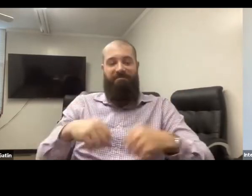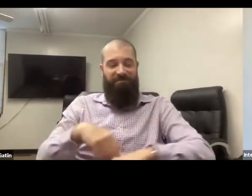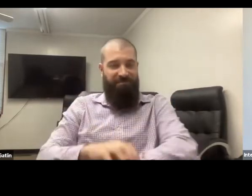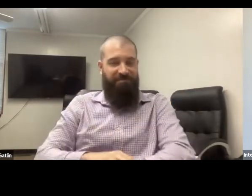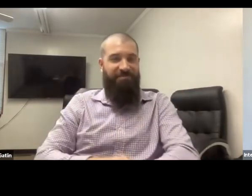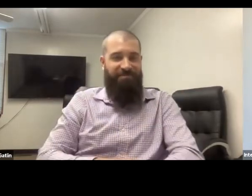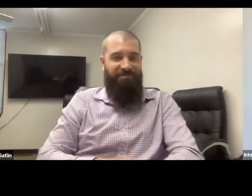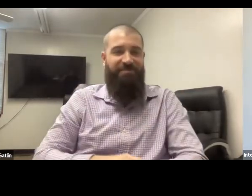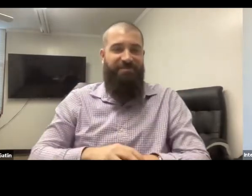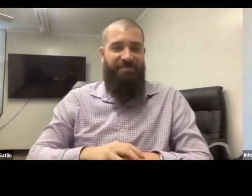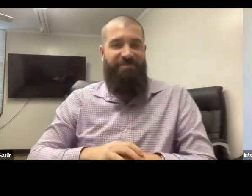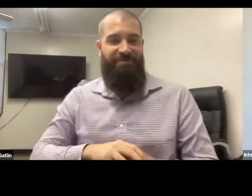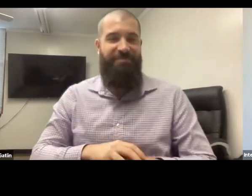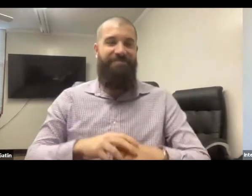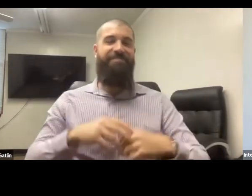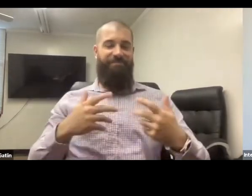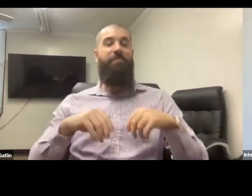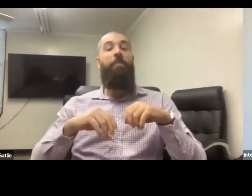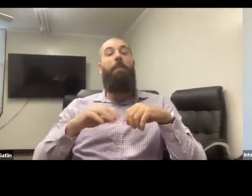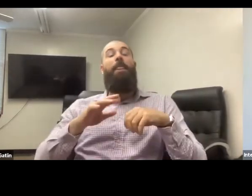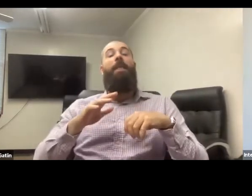hearing. So, but I'm signing now.